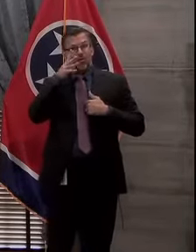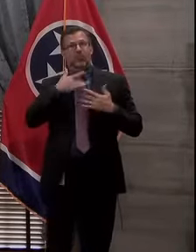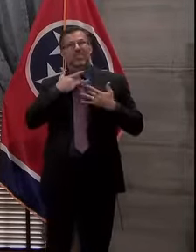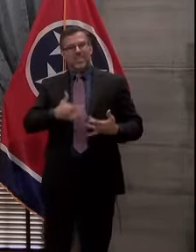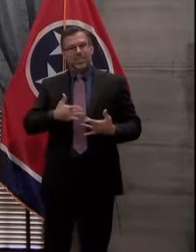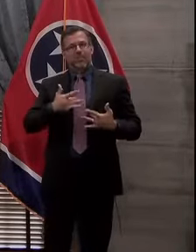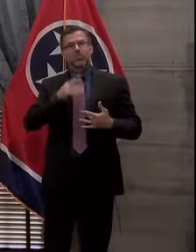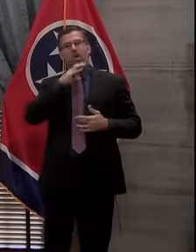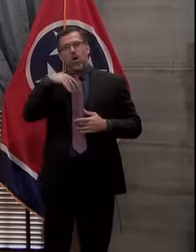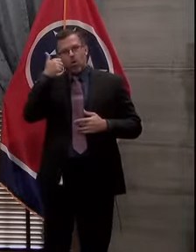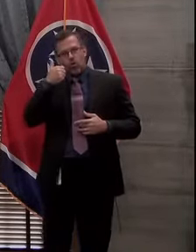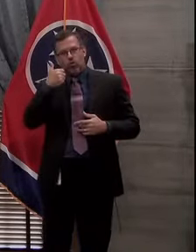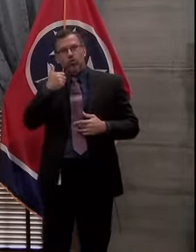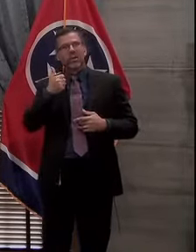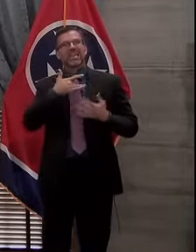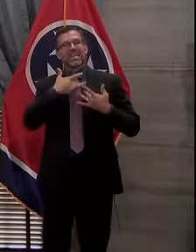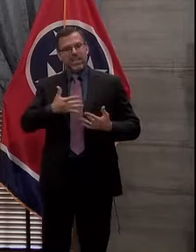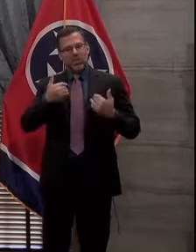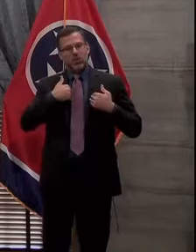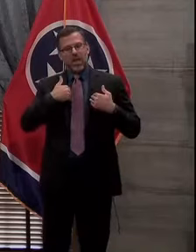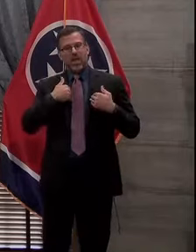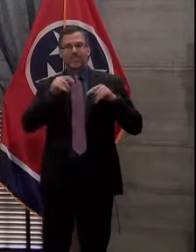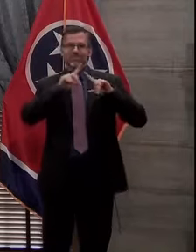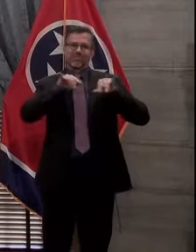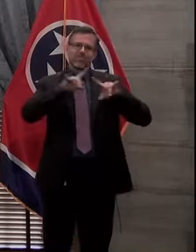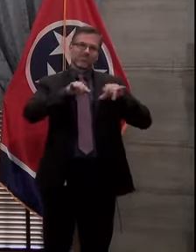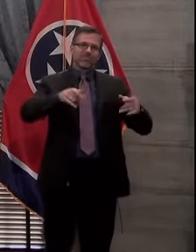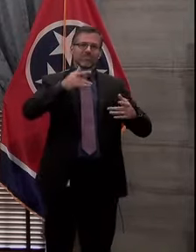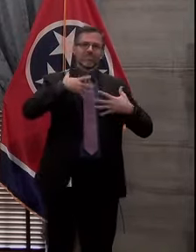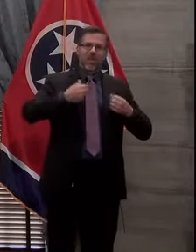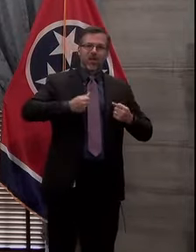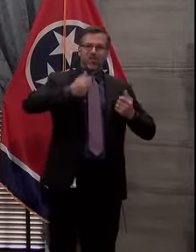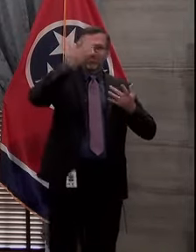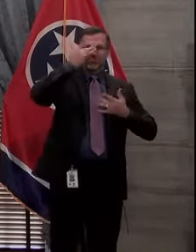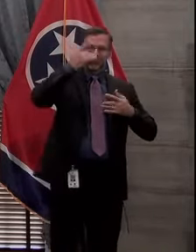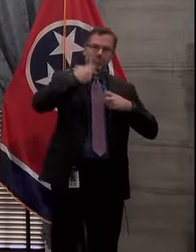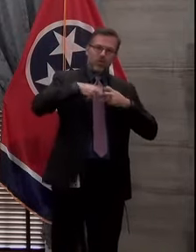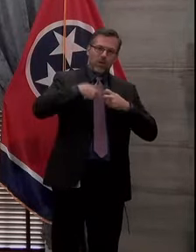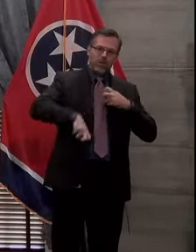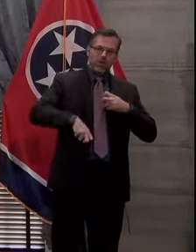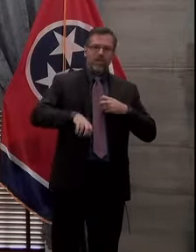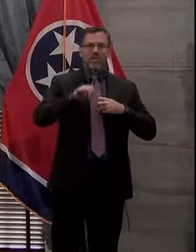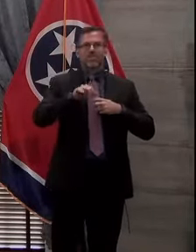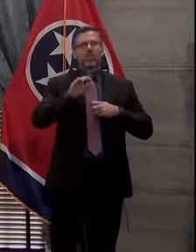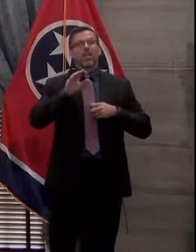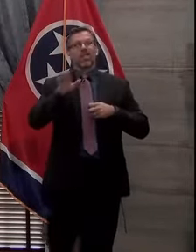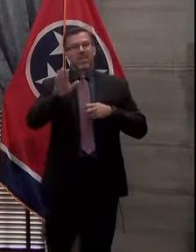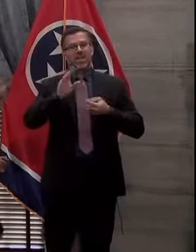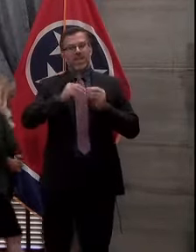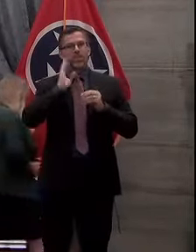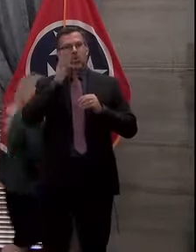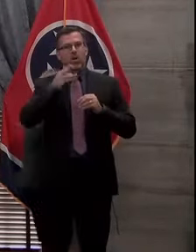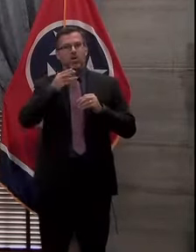population. So we expect the deaths there to be at least commensurate, if not higher. Thank you. Thank you.